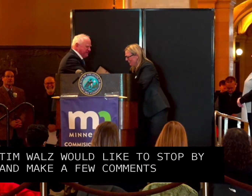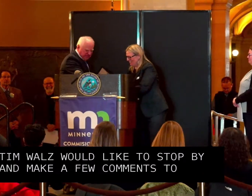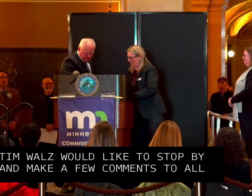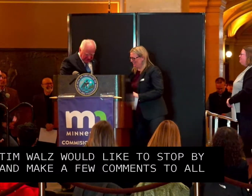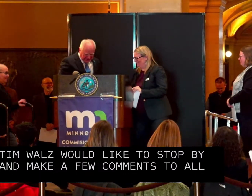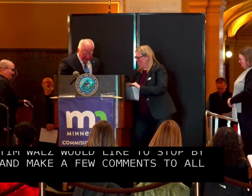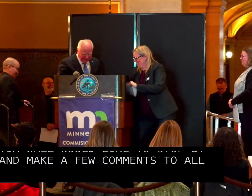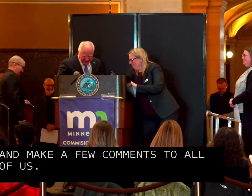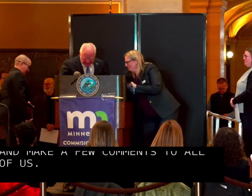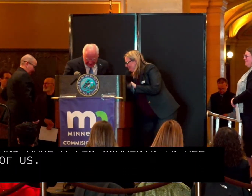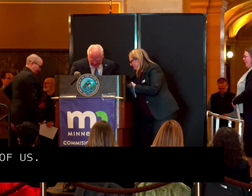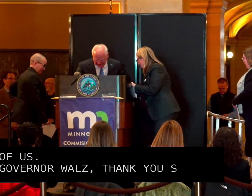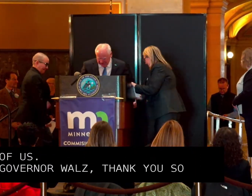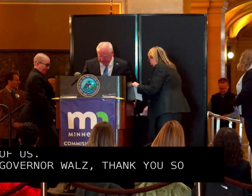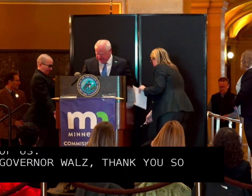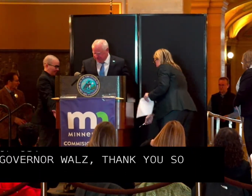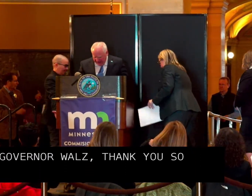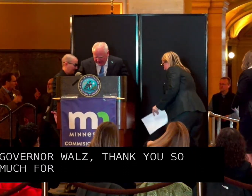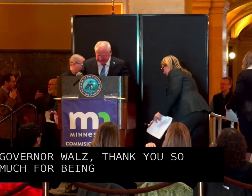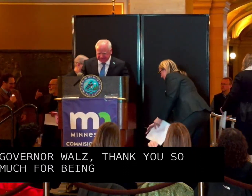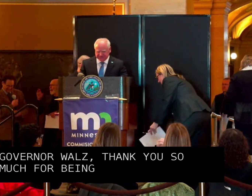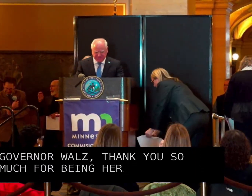being here. We so appreciate it.